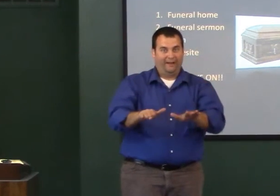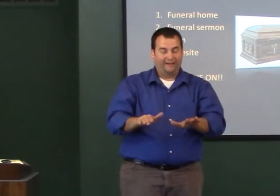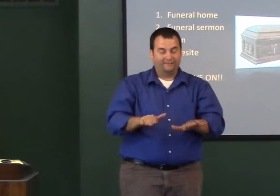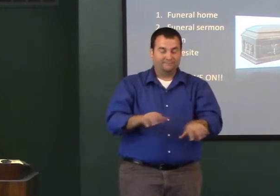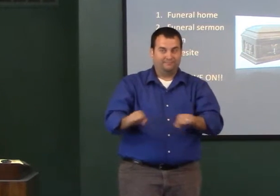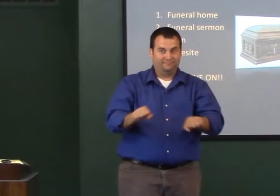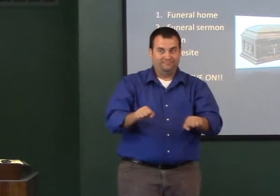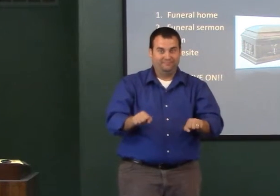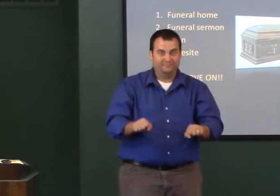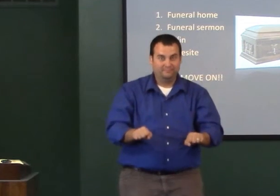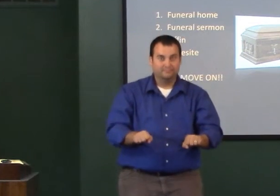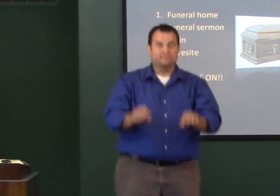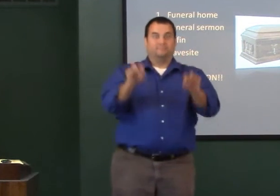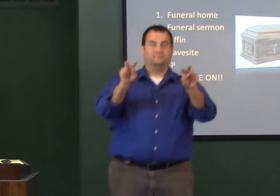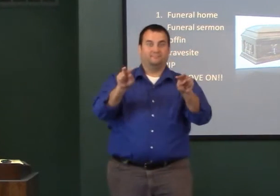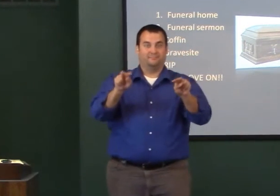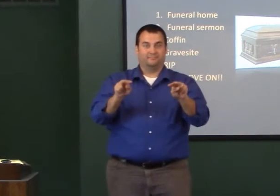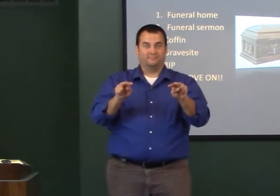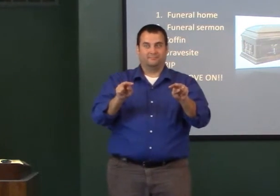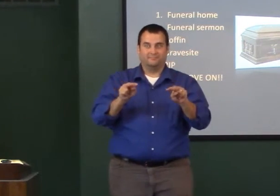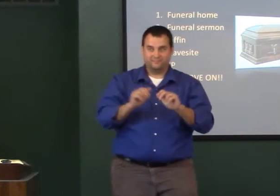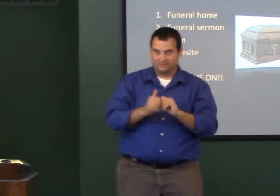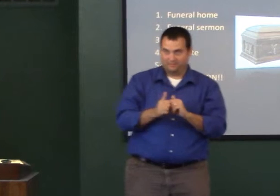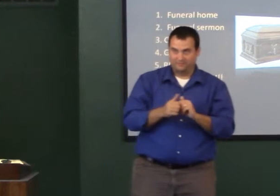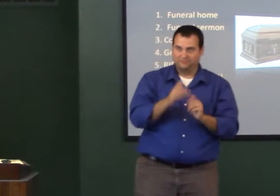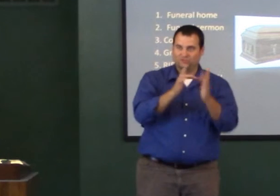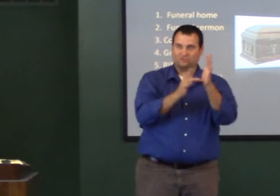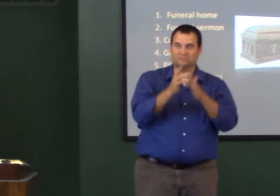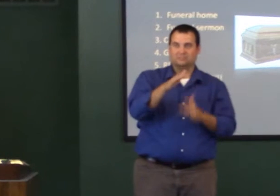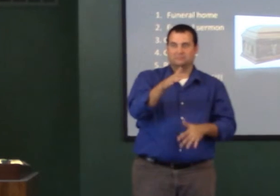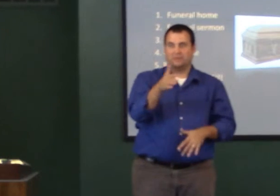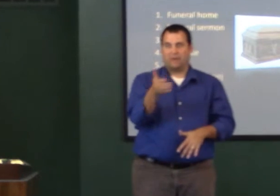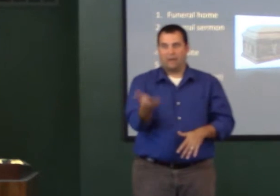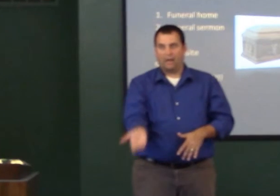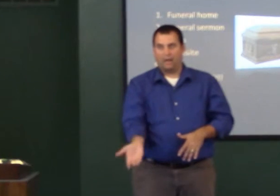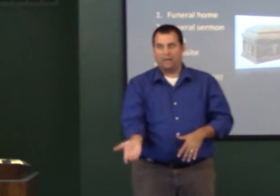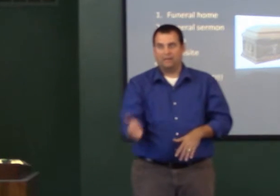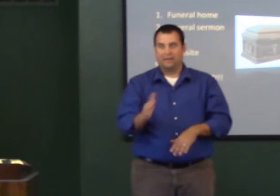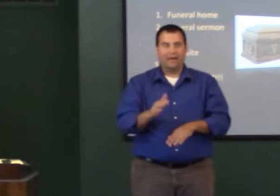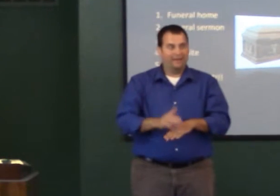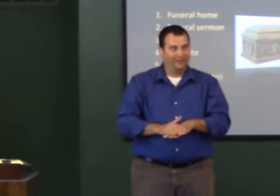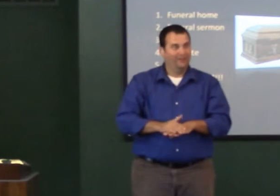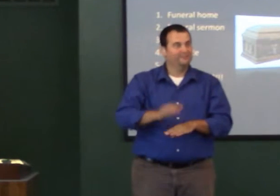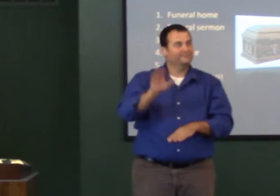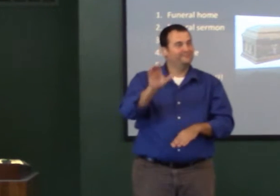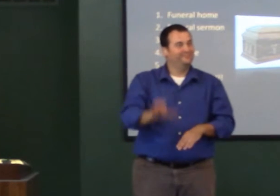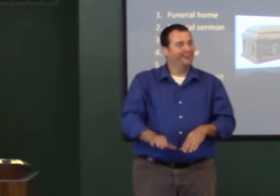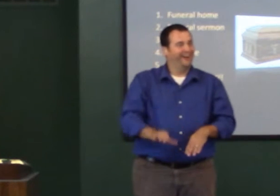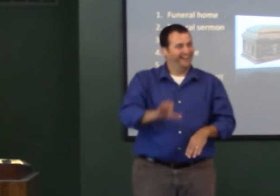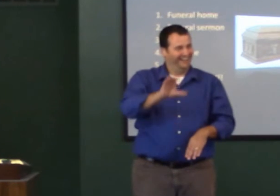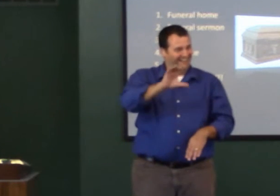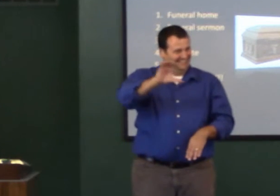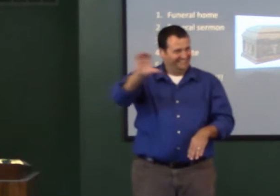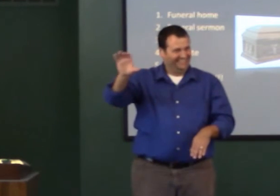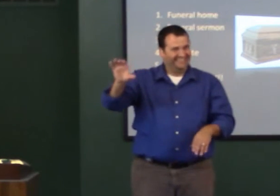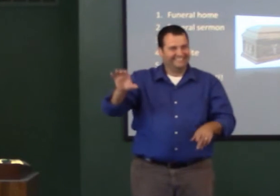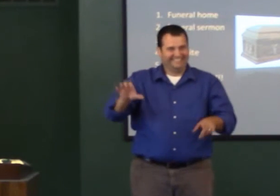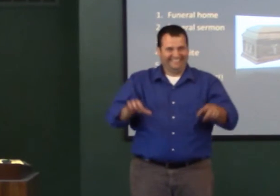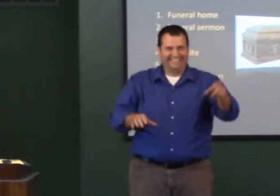wait a minute. So, but the people who are in the grave when Jesus comes, and they will